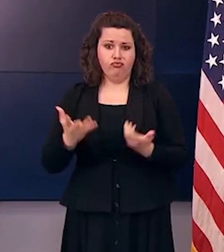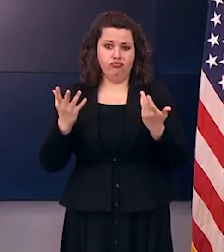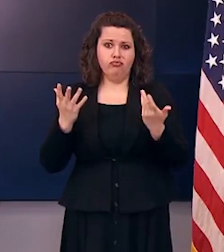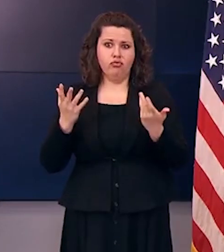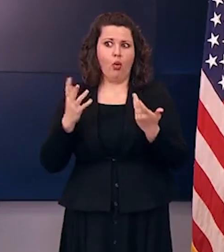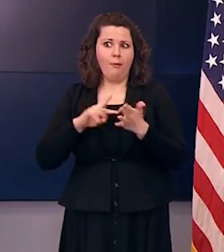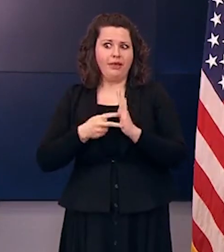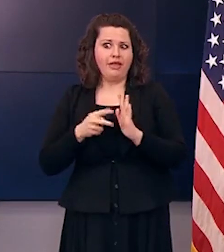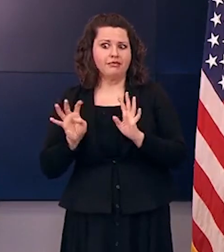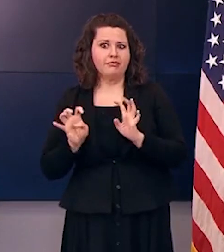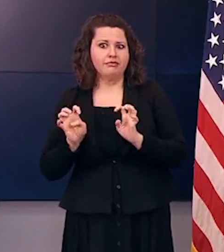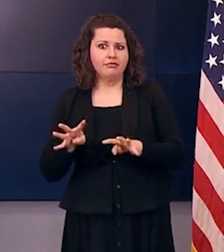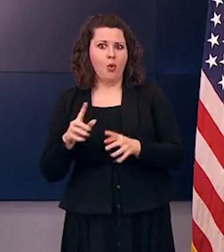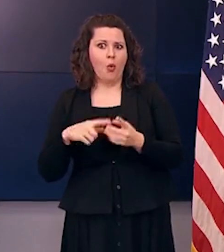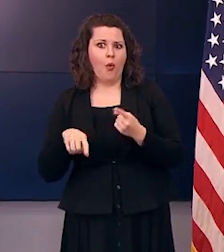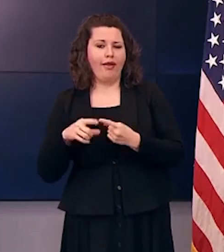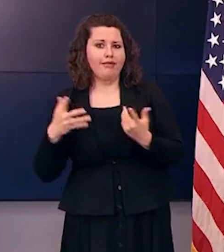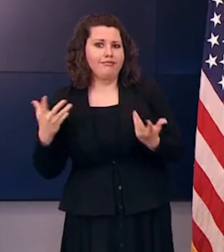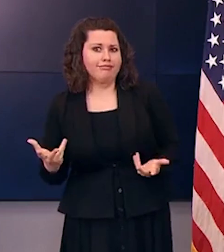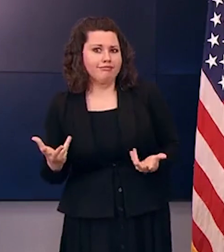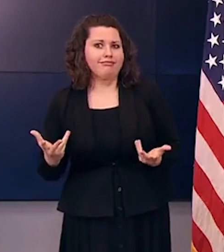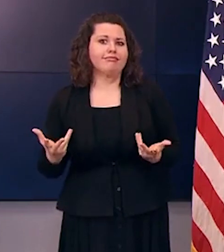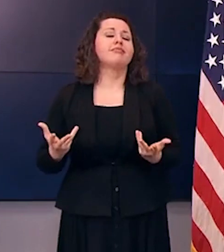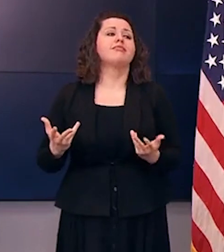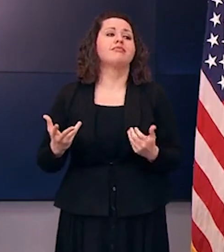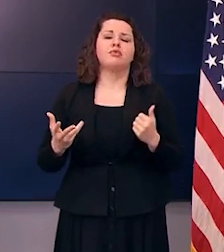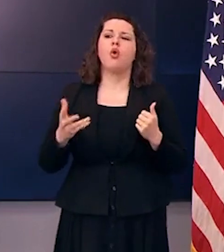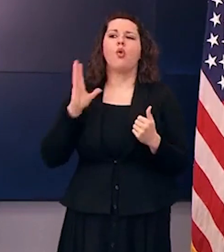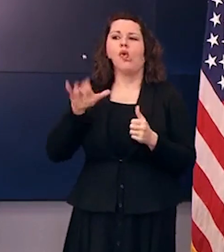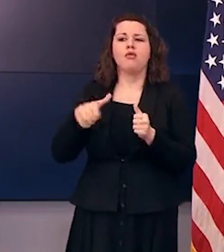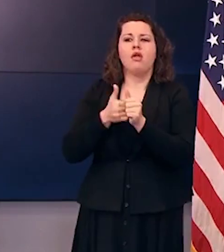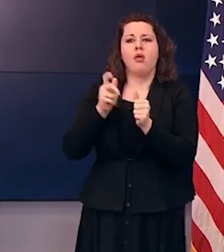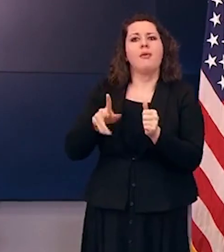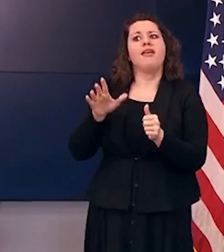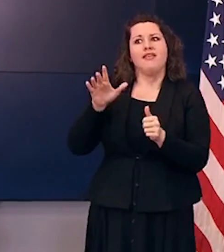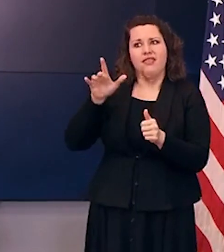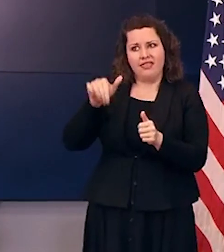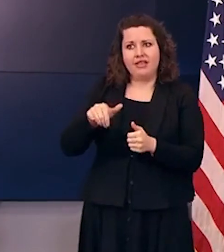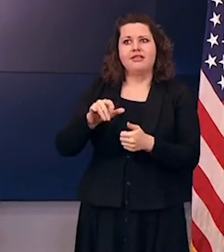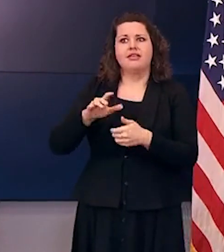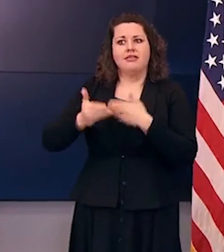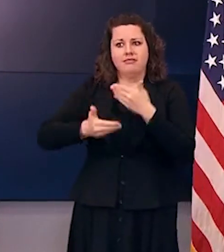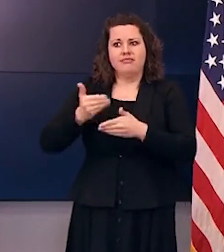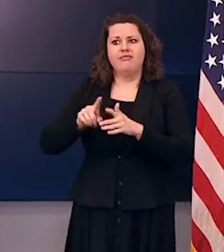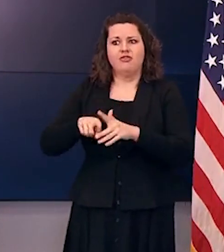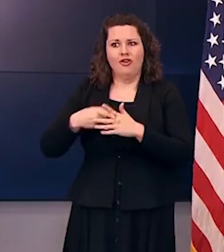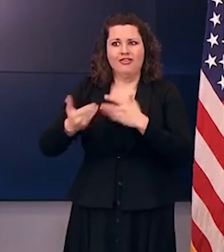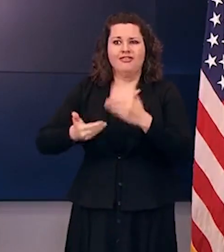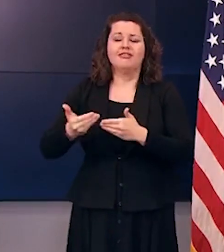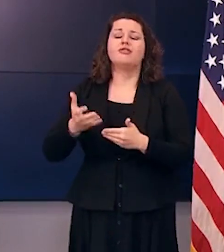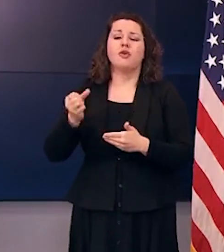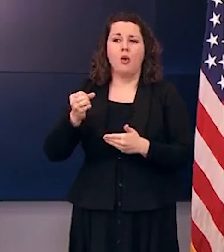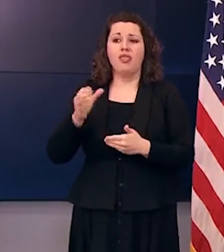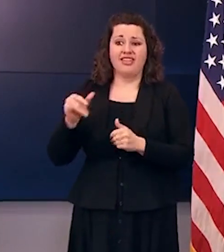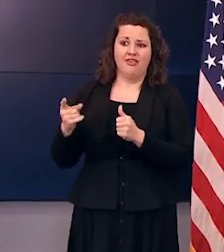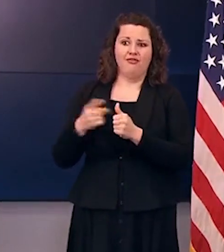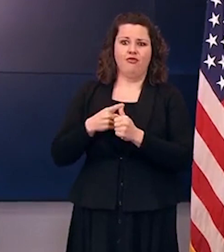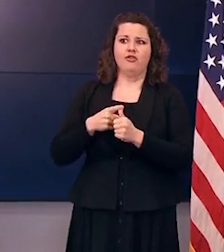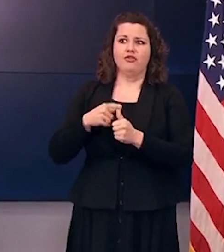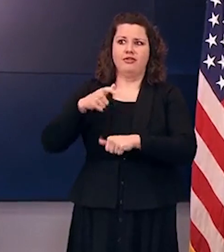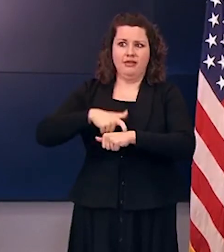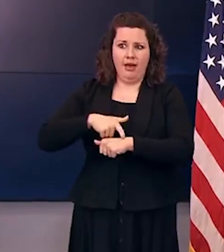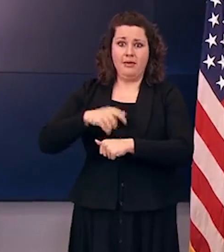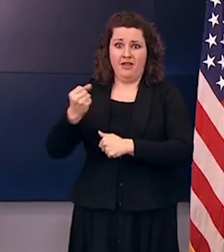then how is that going to work? So we'll follow up. This is evolving, so this will be our first go at it. So we're going to learn a lot with